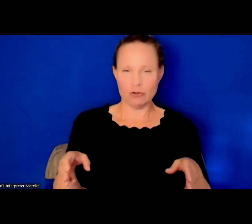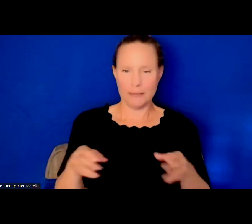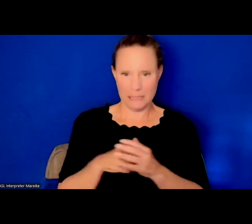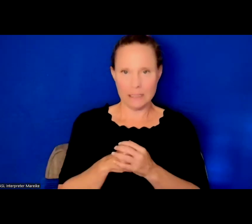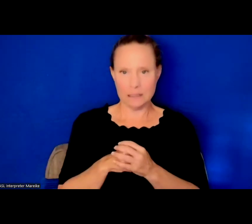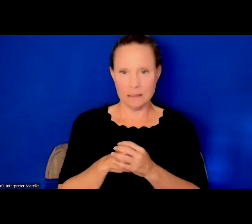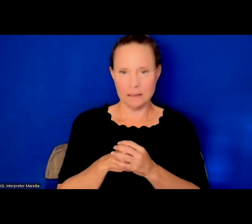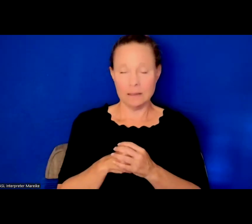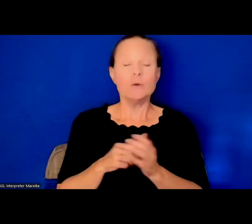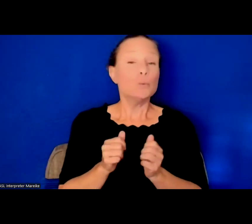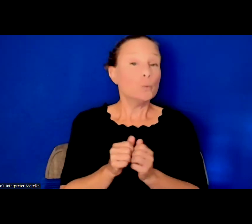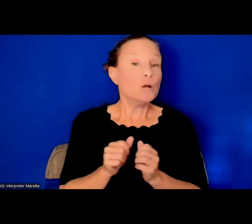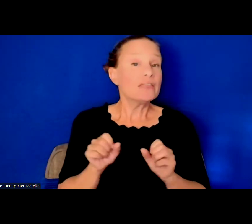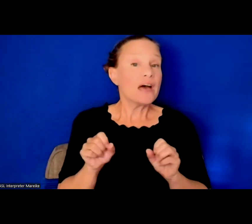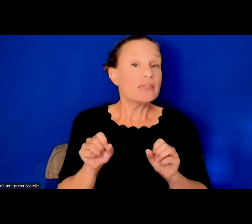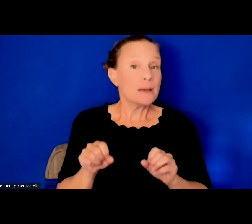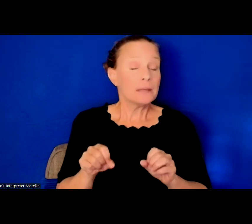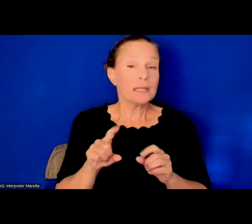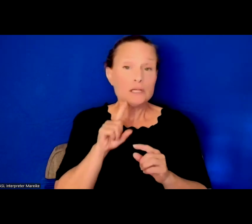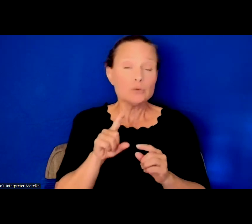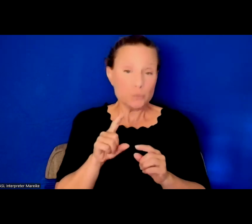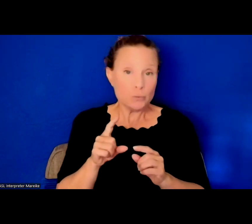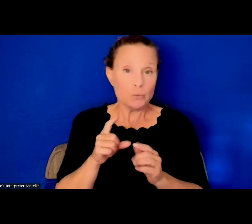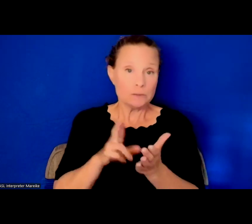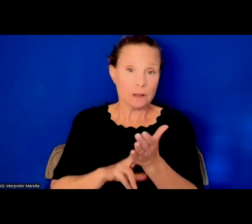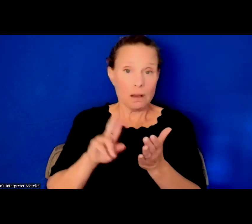to renew. Yep.